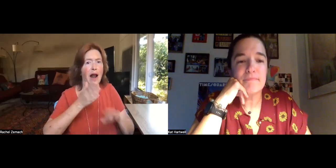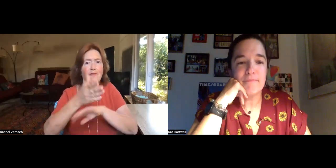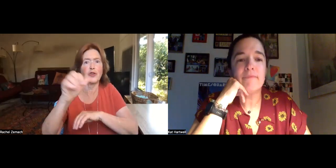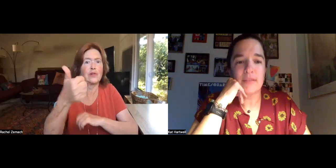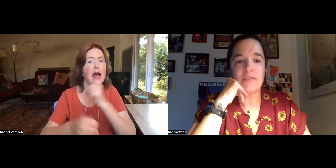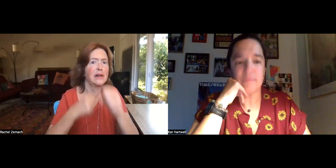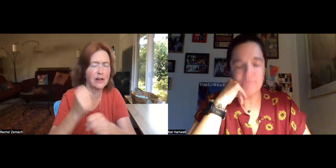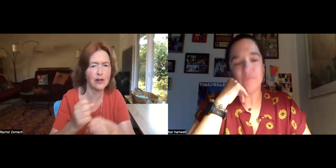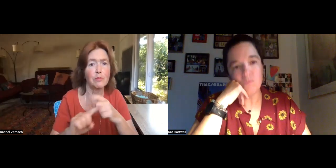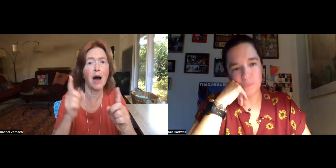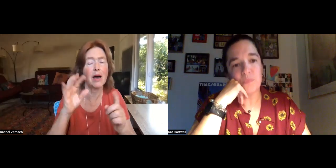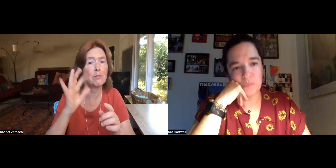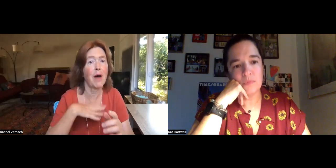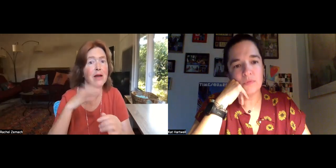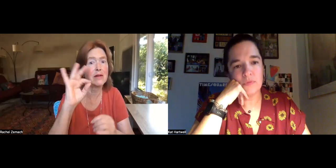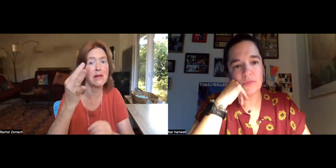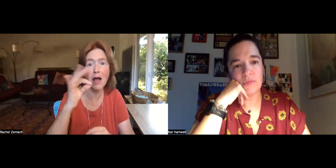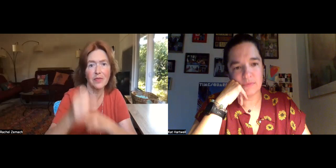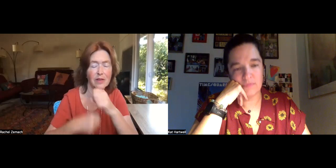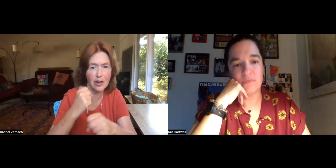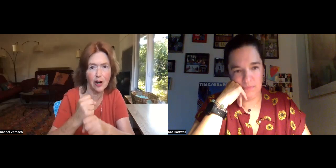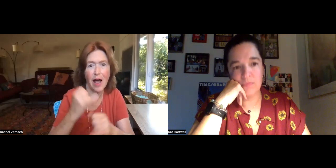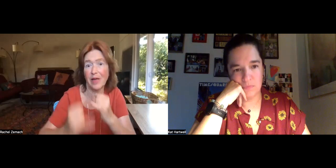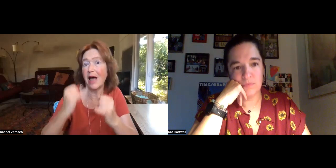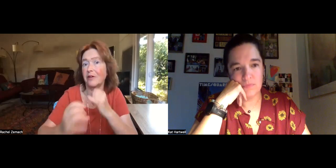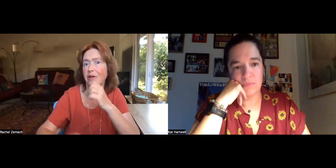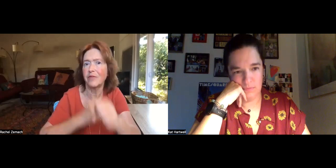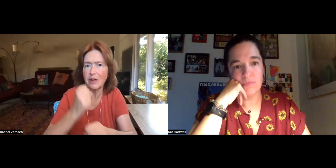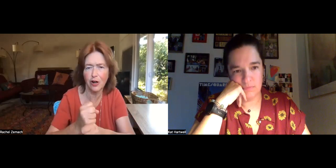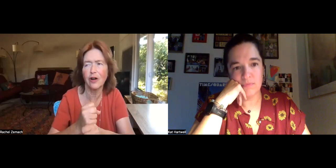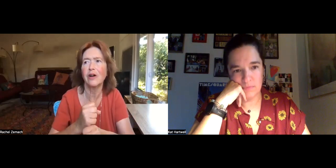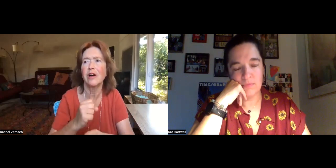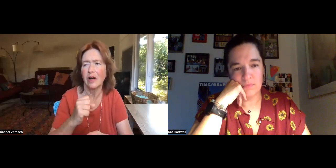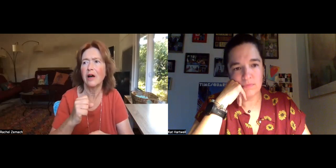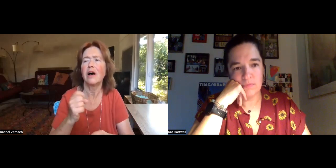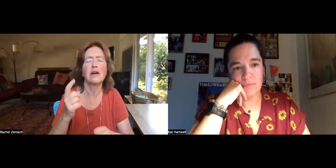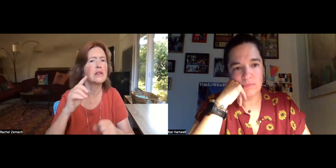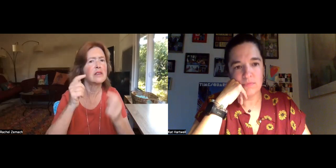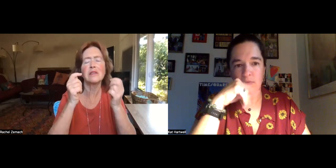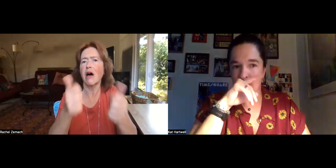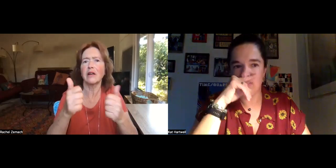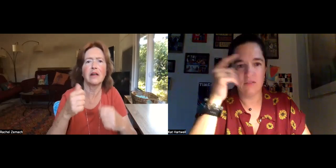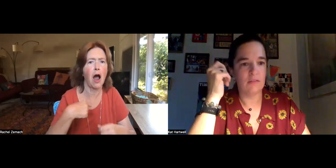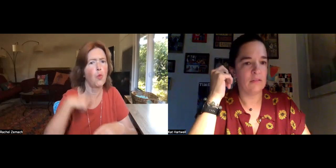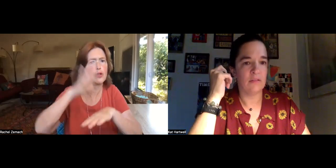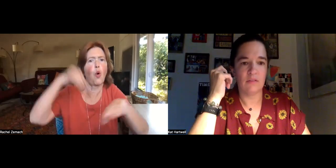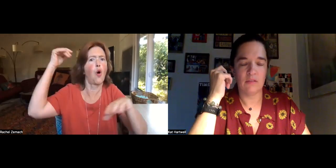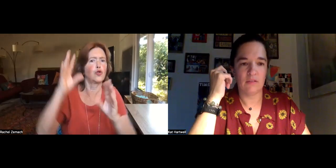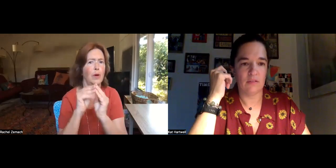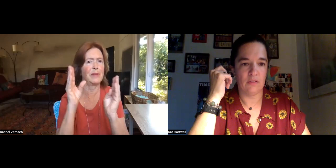after 10 years, but ninth year, the end of the year, suddenly I was called to a